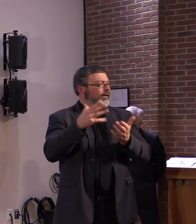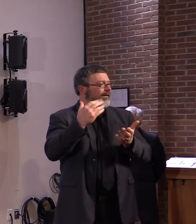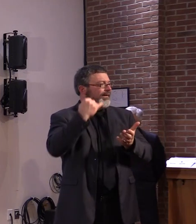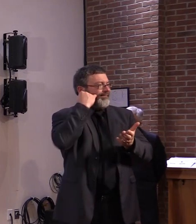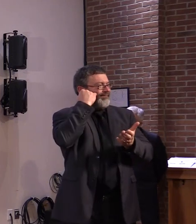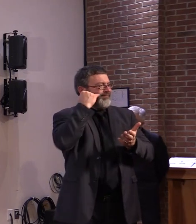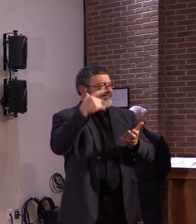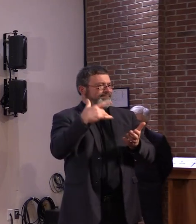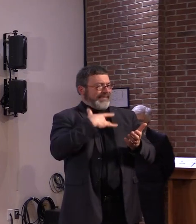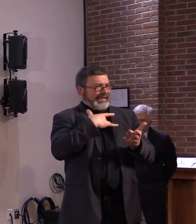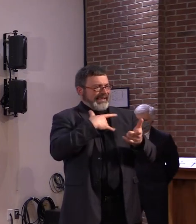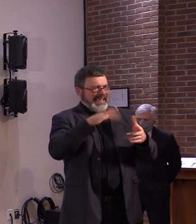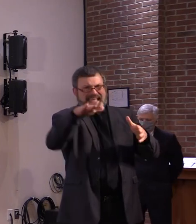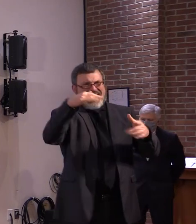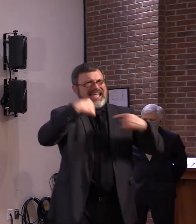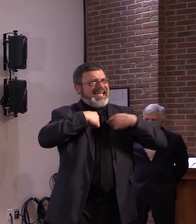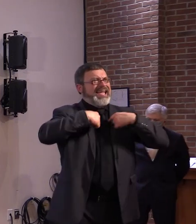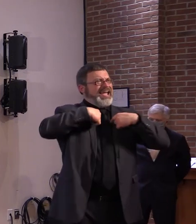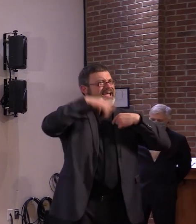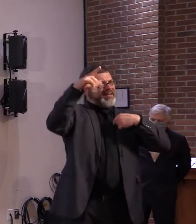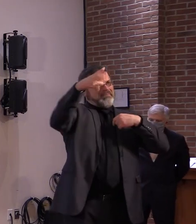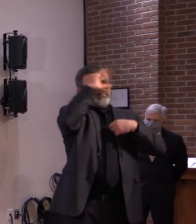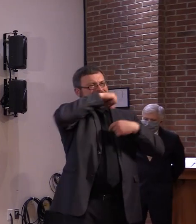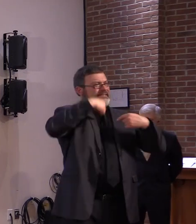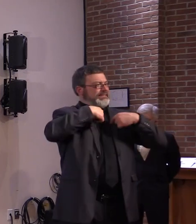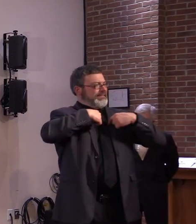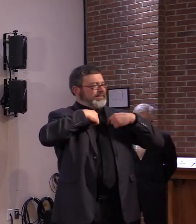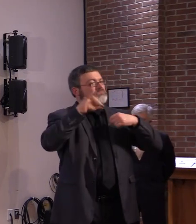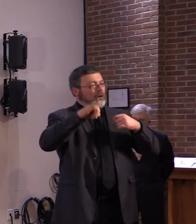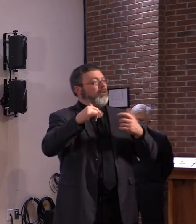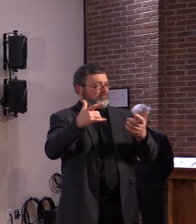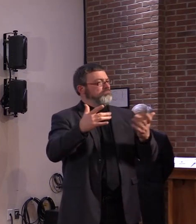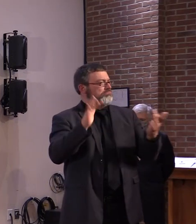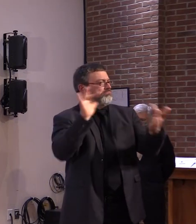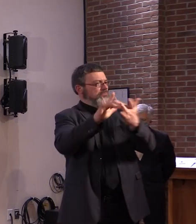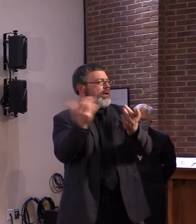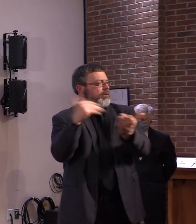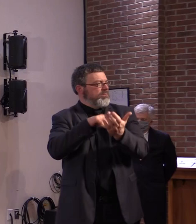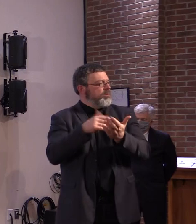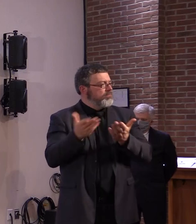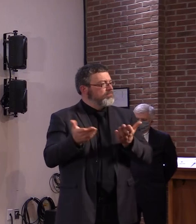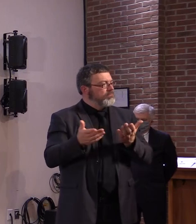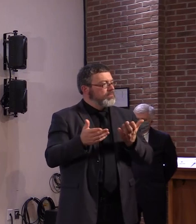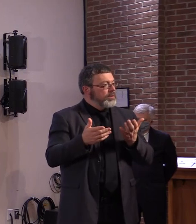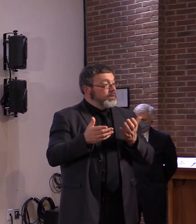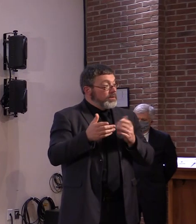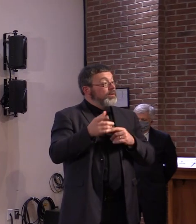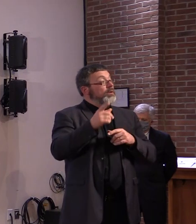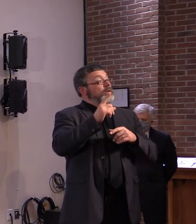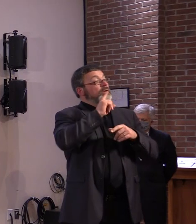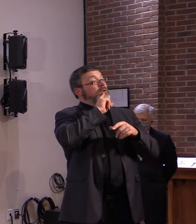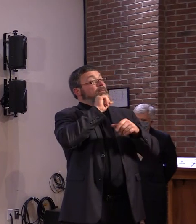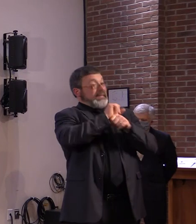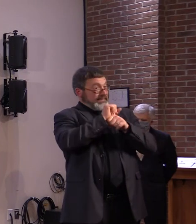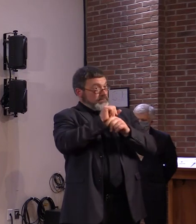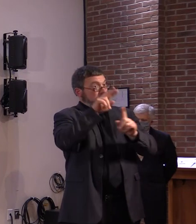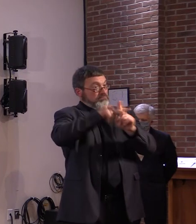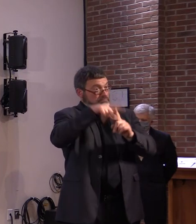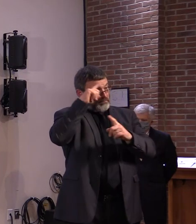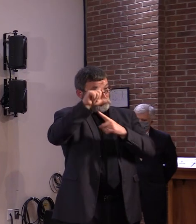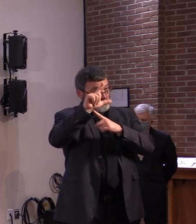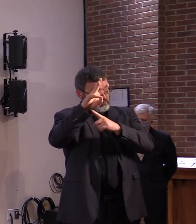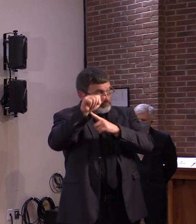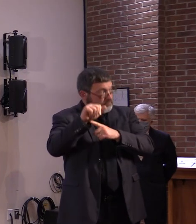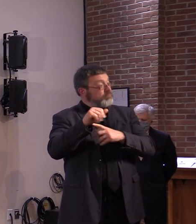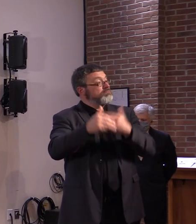ineligible, at the same time, even if they go through the recertification process and we find that they're ineligible, they do have appeal rights,